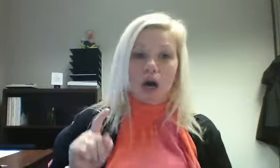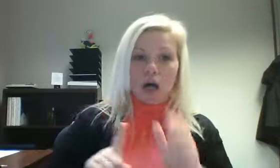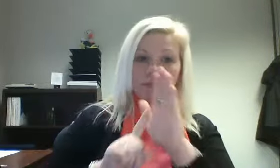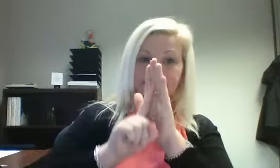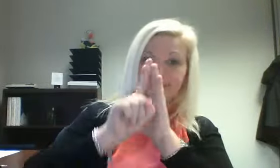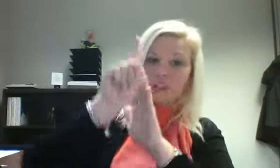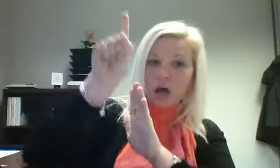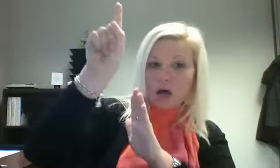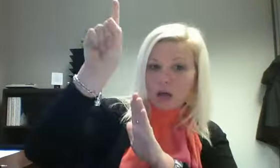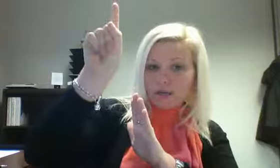Tall, tall,